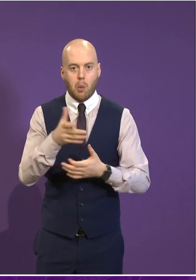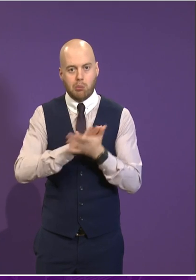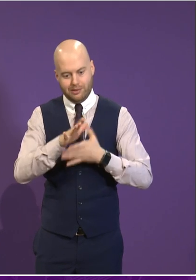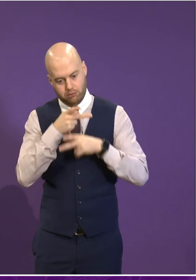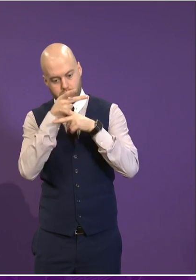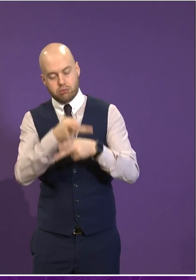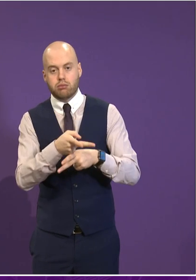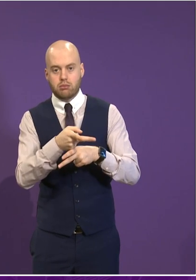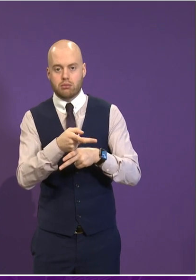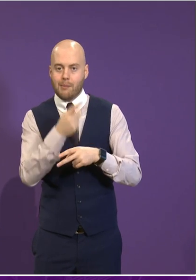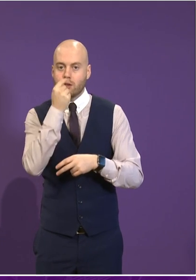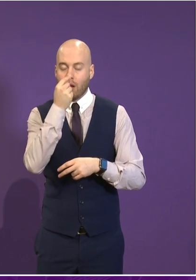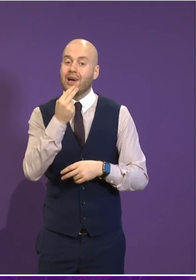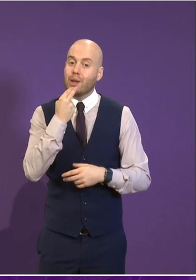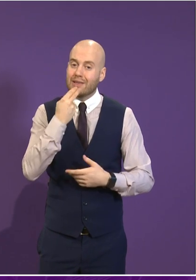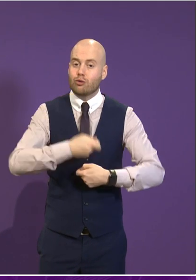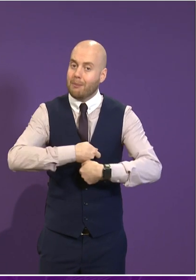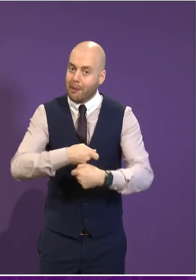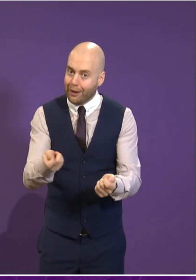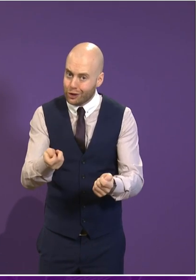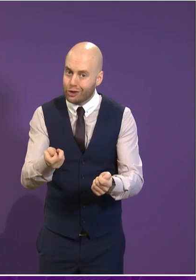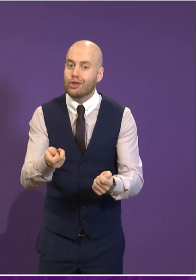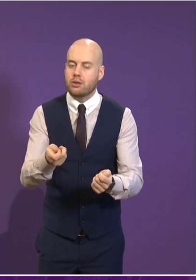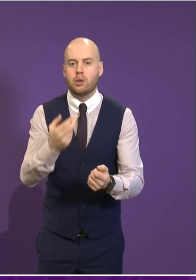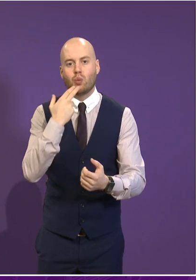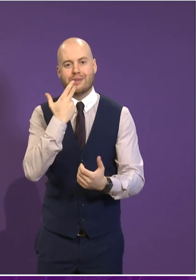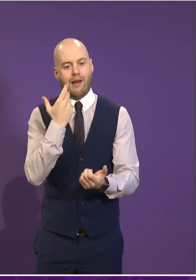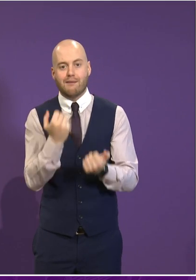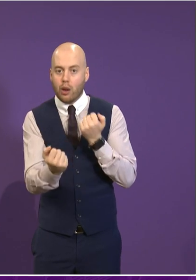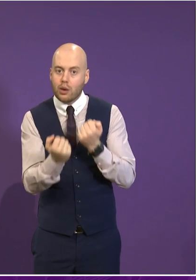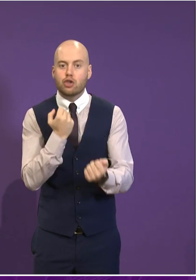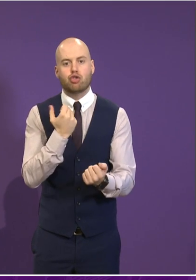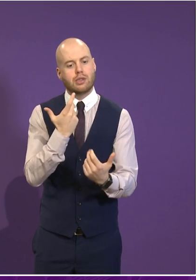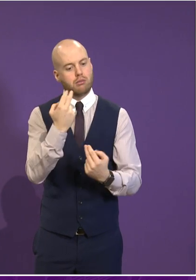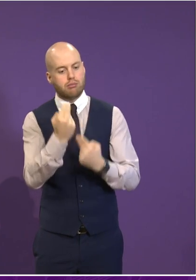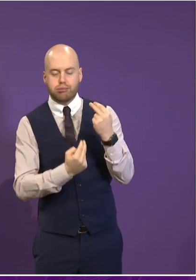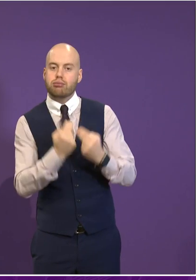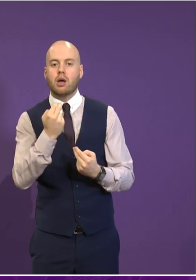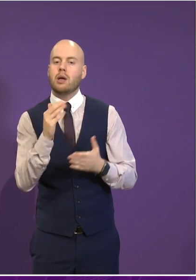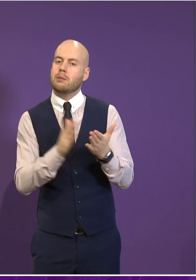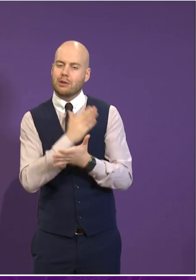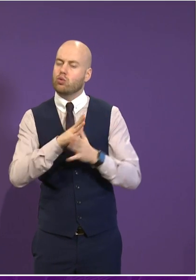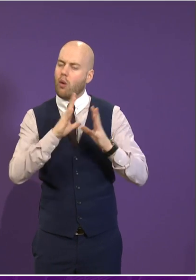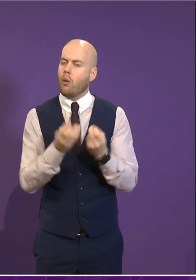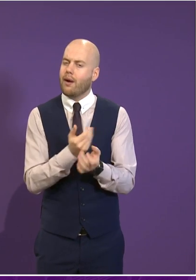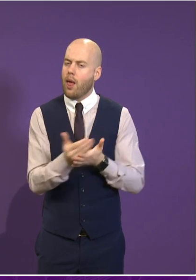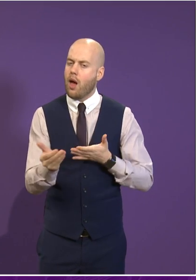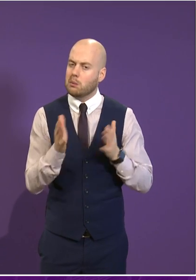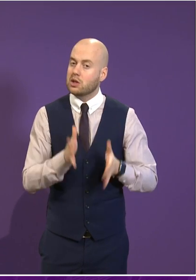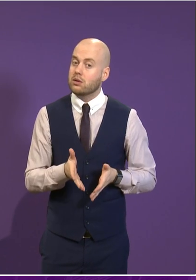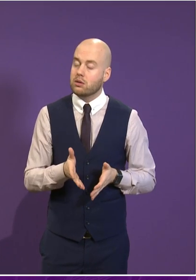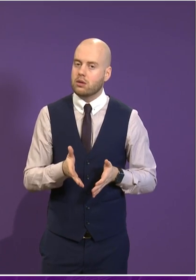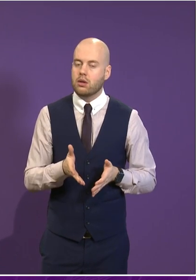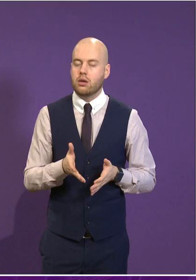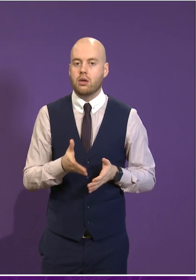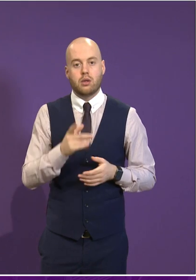to be published, you know, any evaluation or progress reports, so that there is, you know, transparency as well. And in